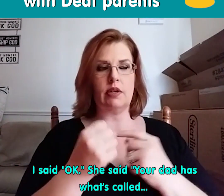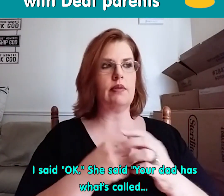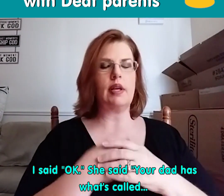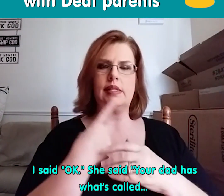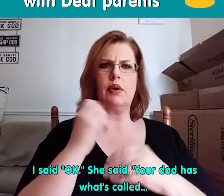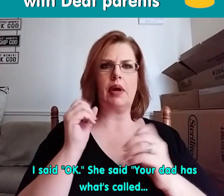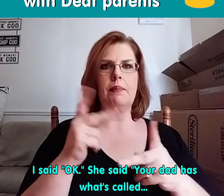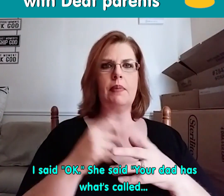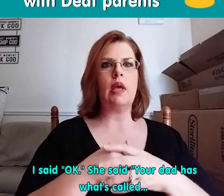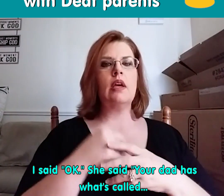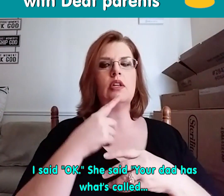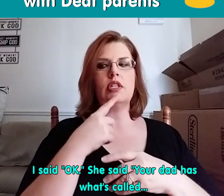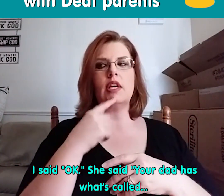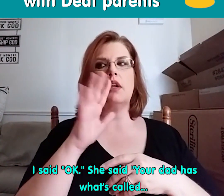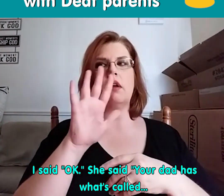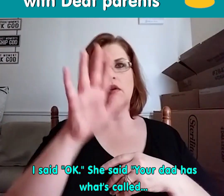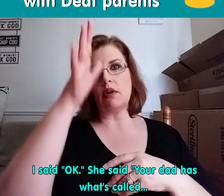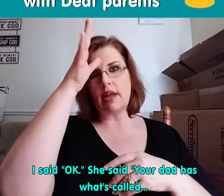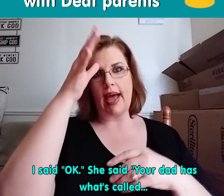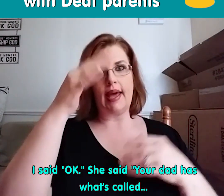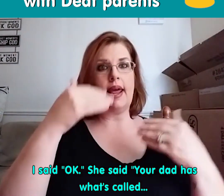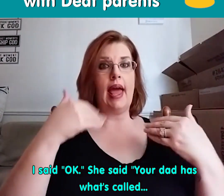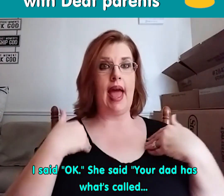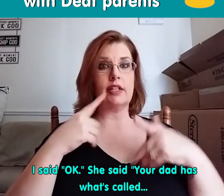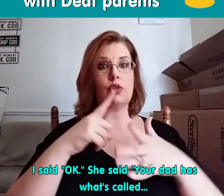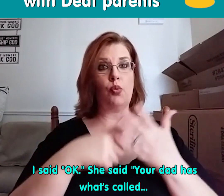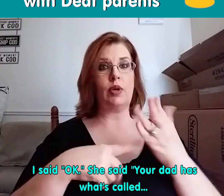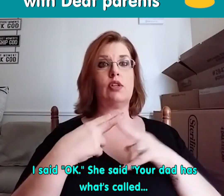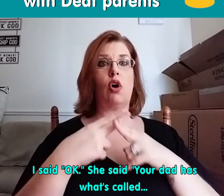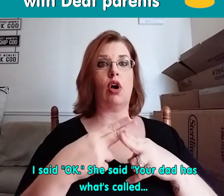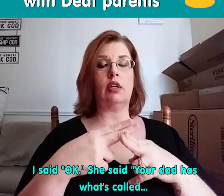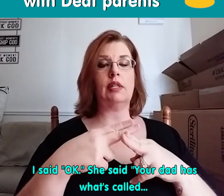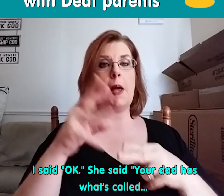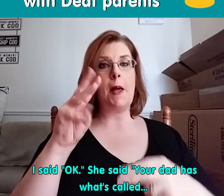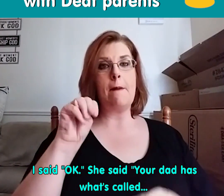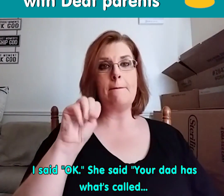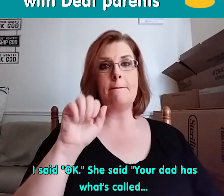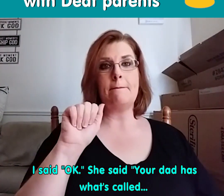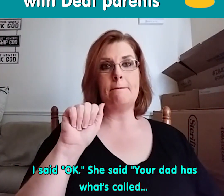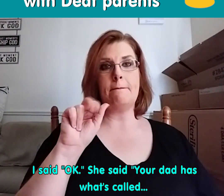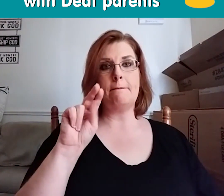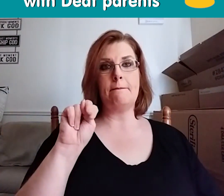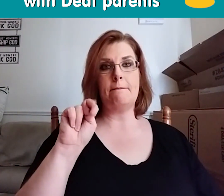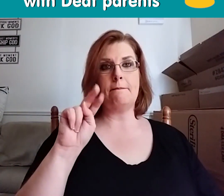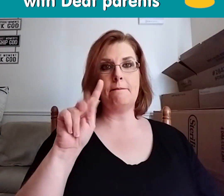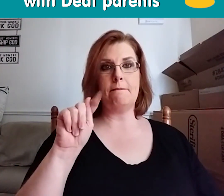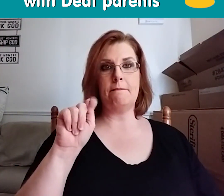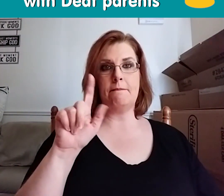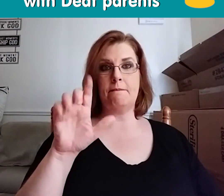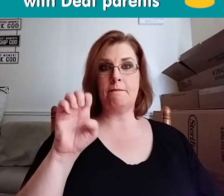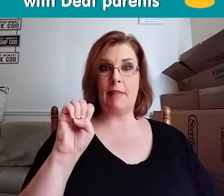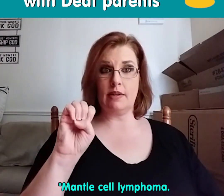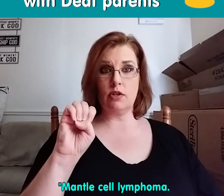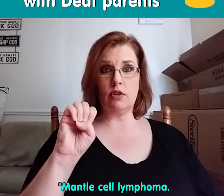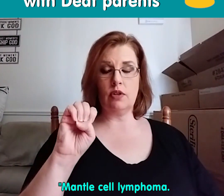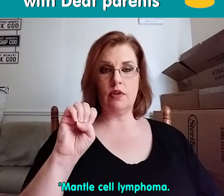tests, sent us home, and said, we'll call you when we get the results. So I said,